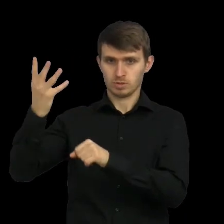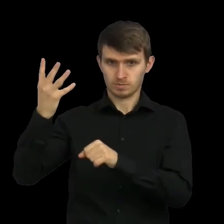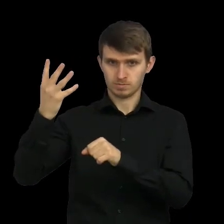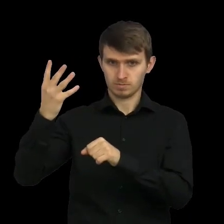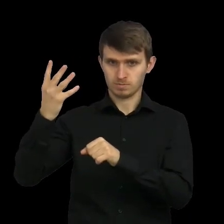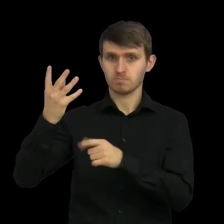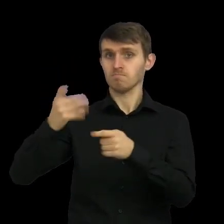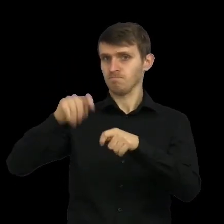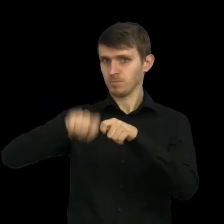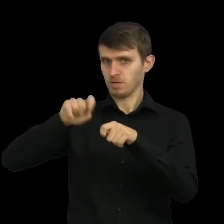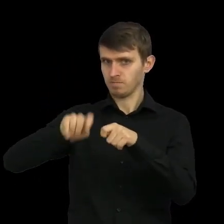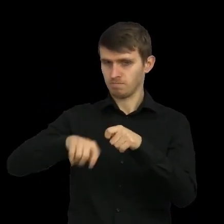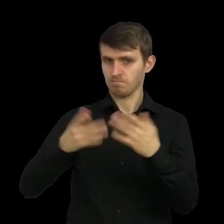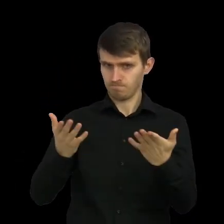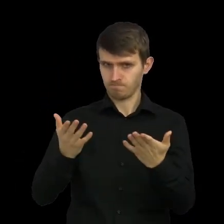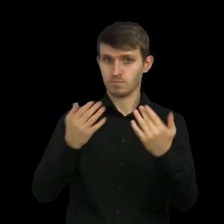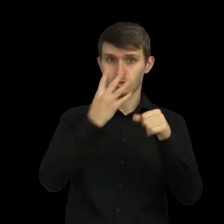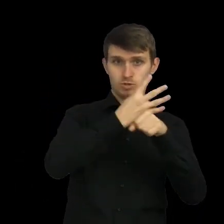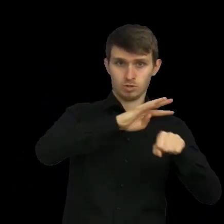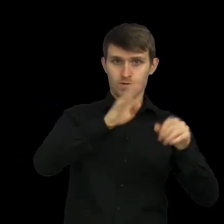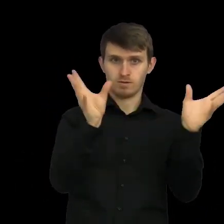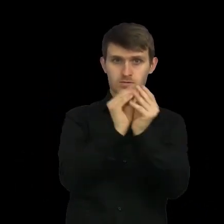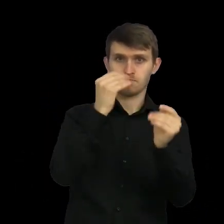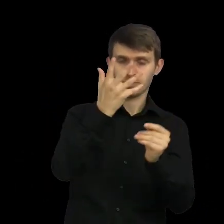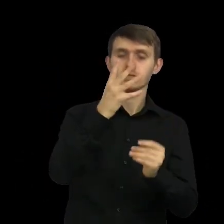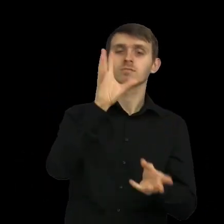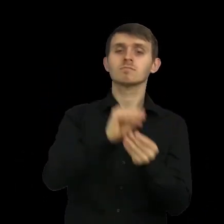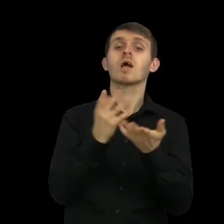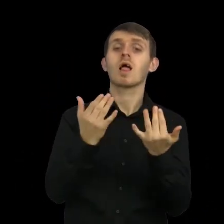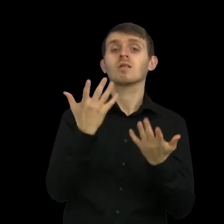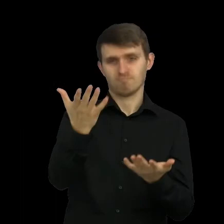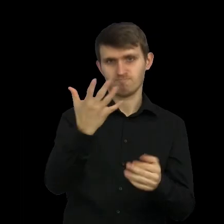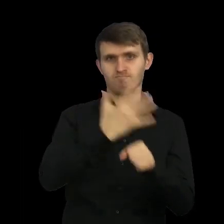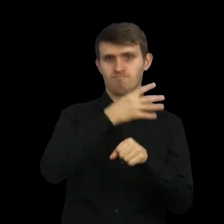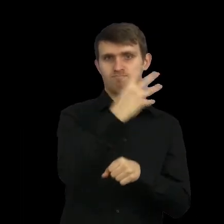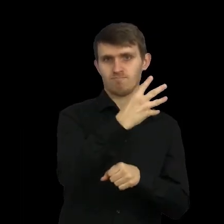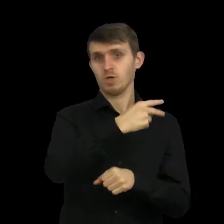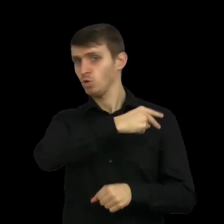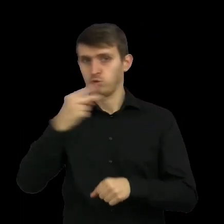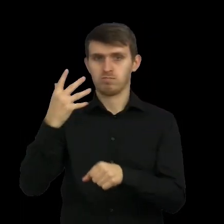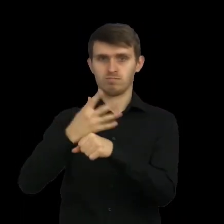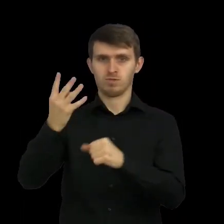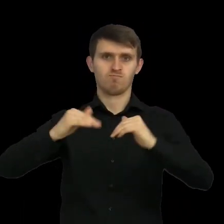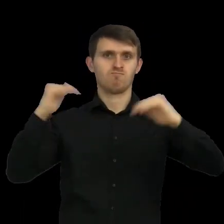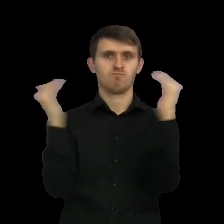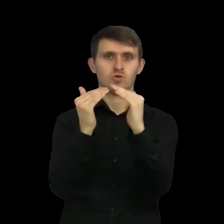equal to 54. We're trying to check this. 49 plus 5 is 54, and that indeed is equal to